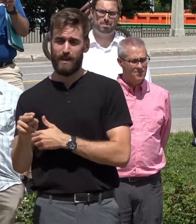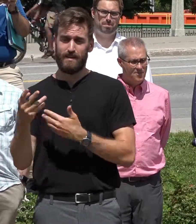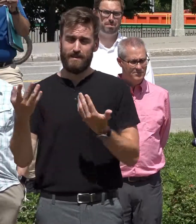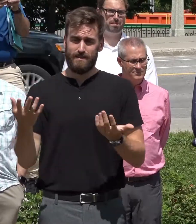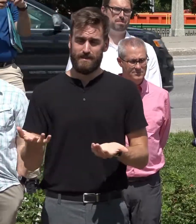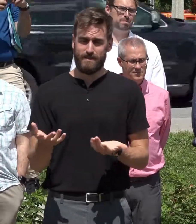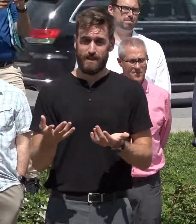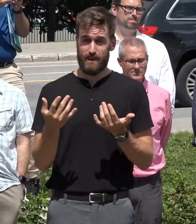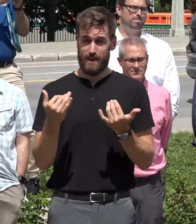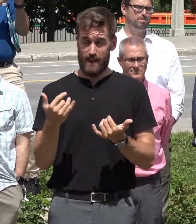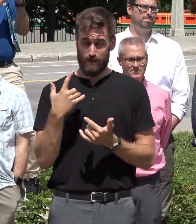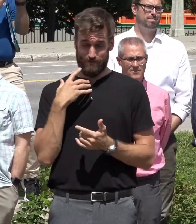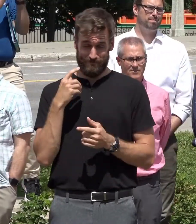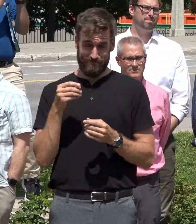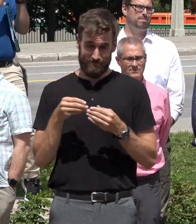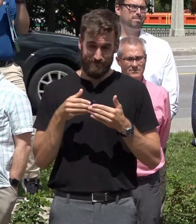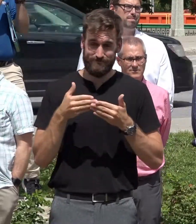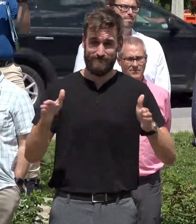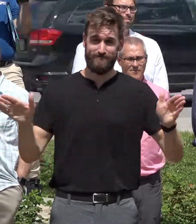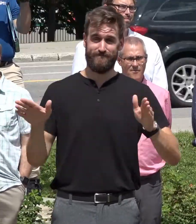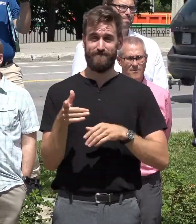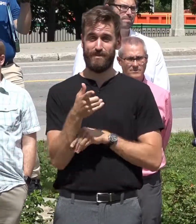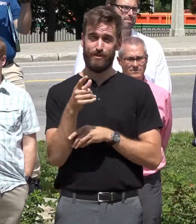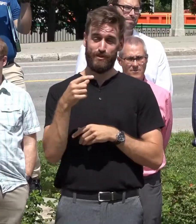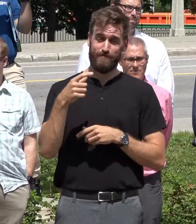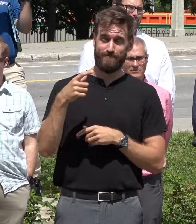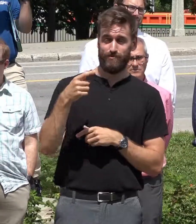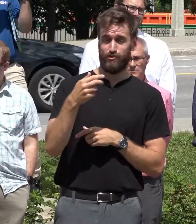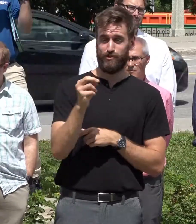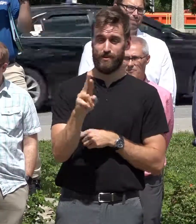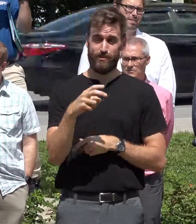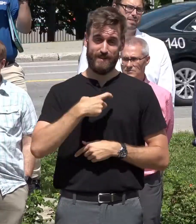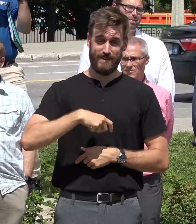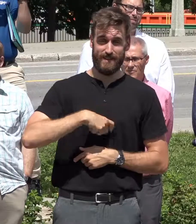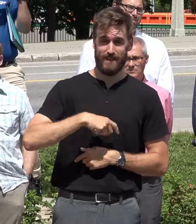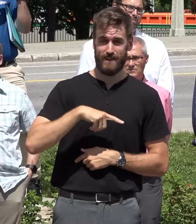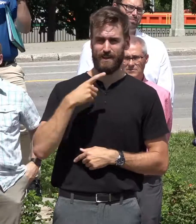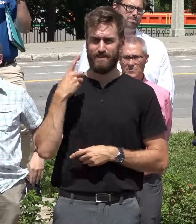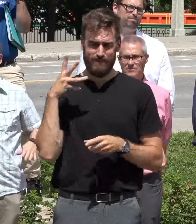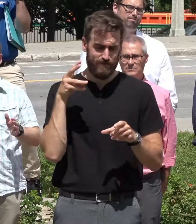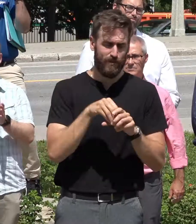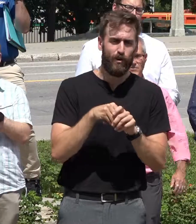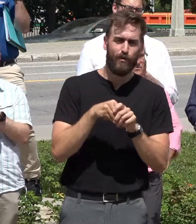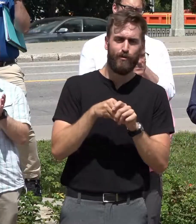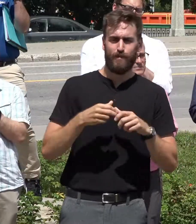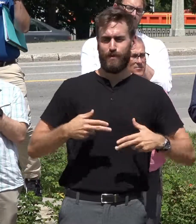the explicit recognition of gender identity and gender expression in our human rights framework.